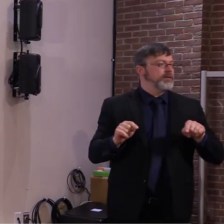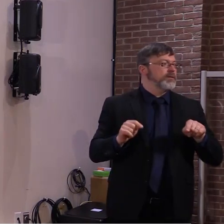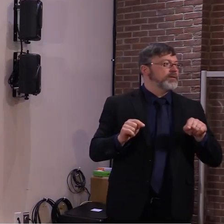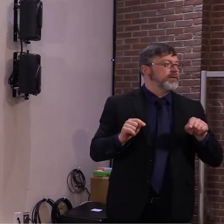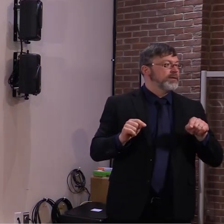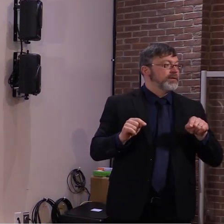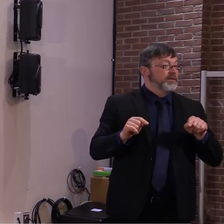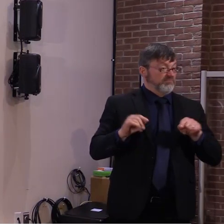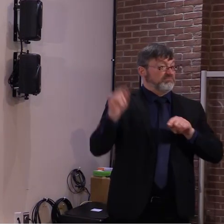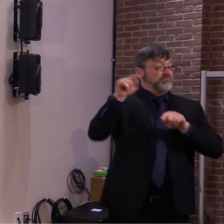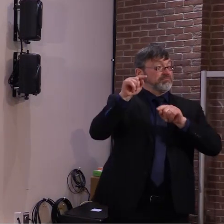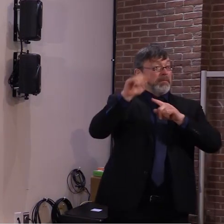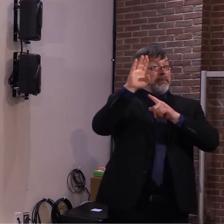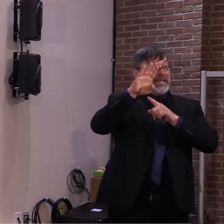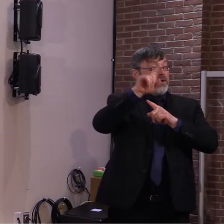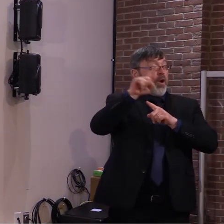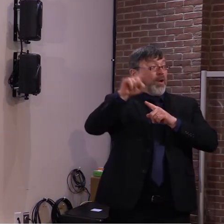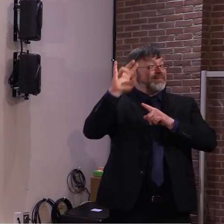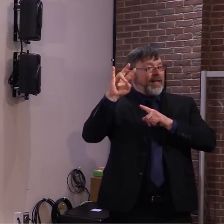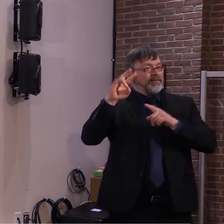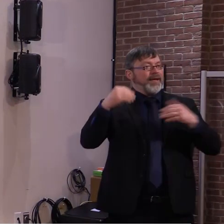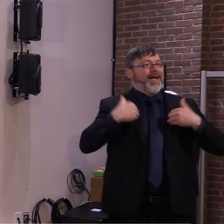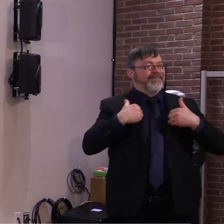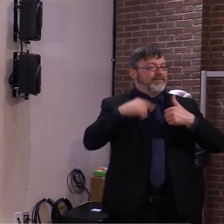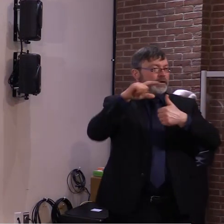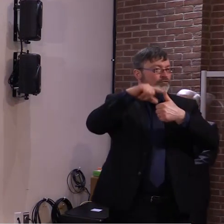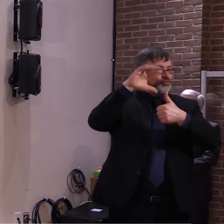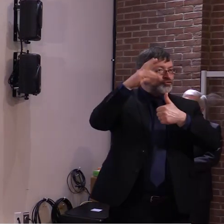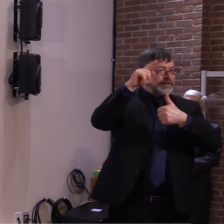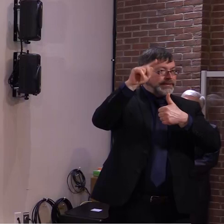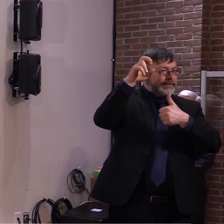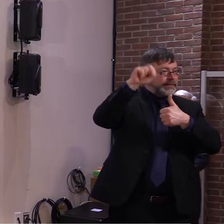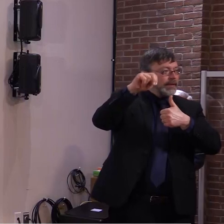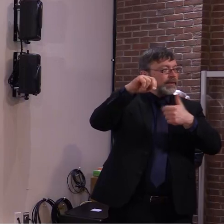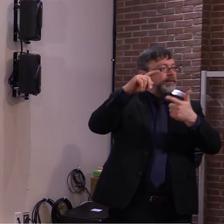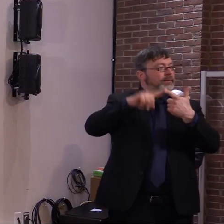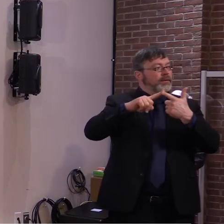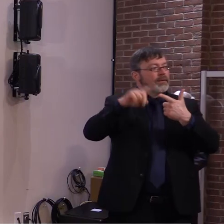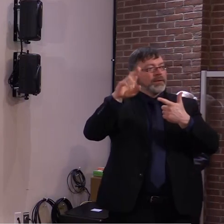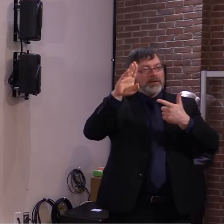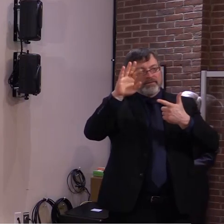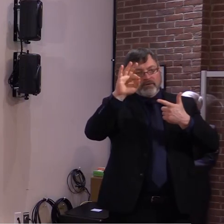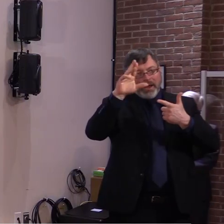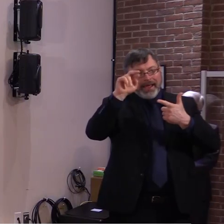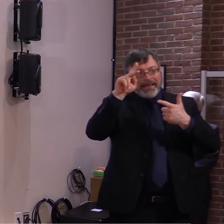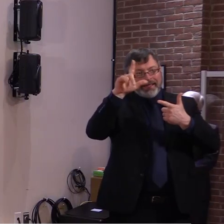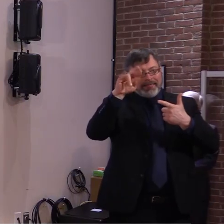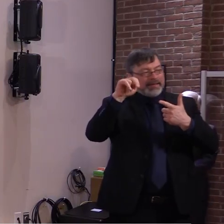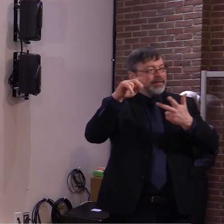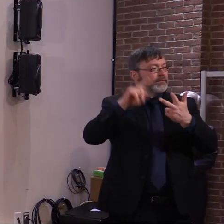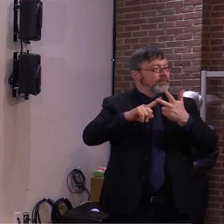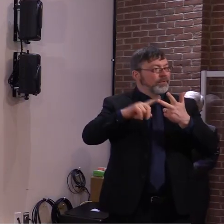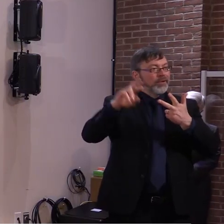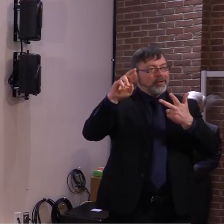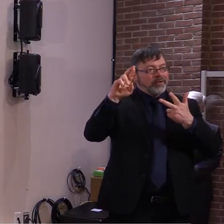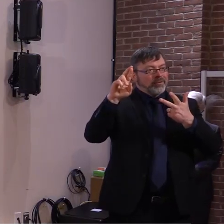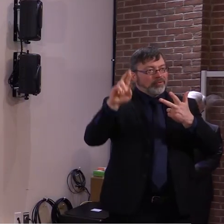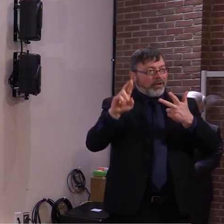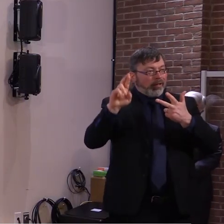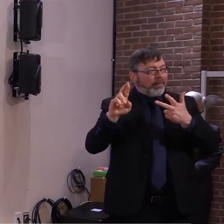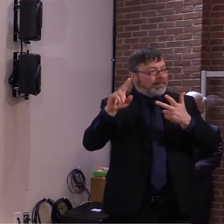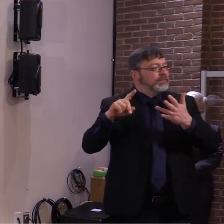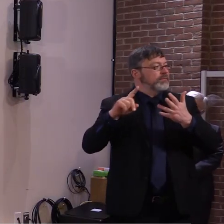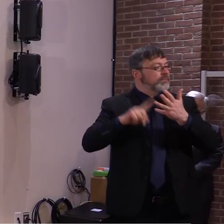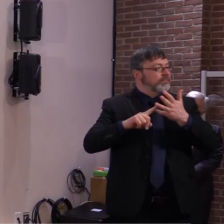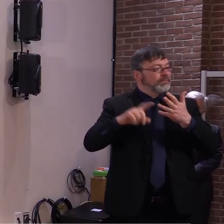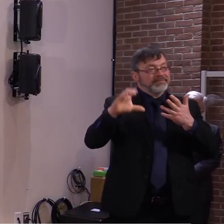B1429 in Chittenden, Franklin, and Grand Isle. This information, by the way, is now available in a table on